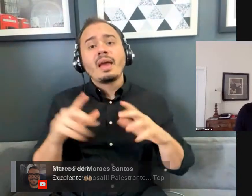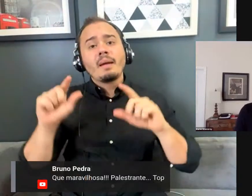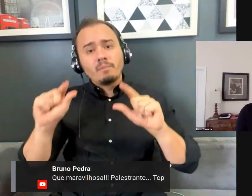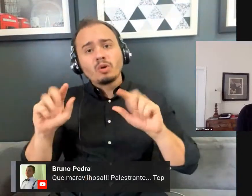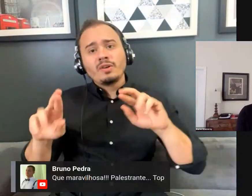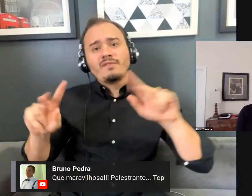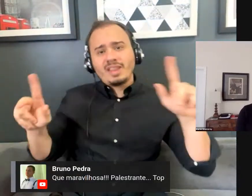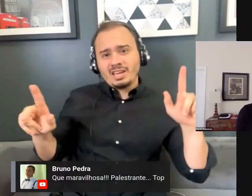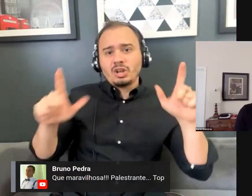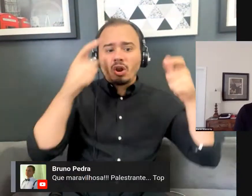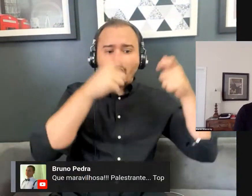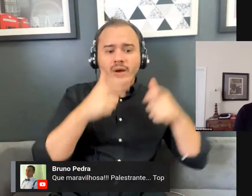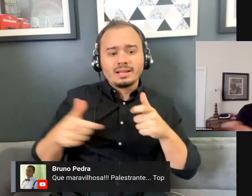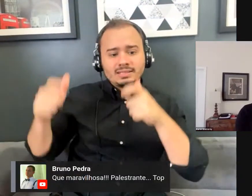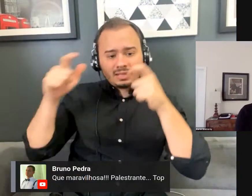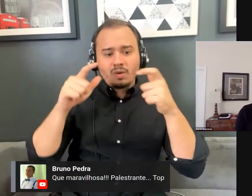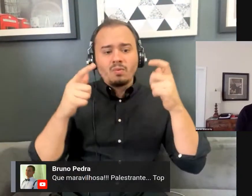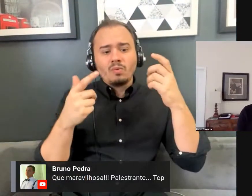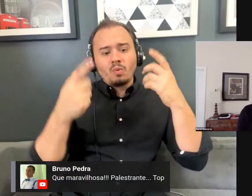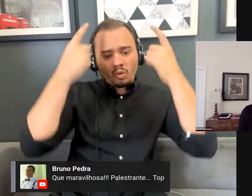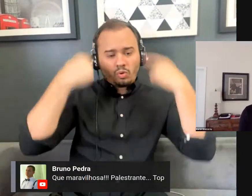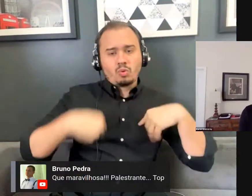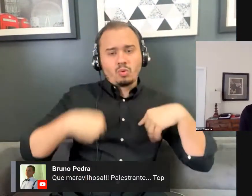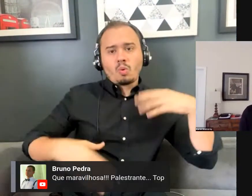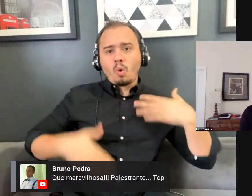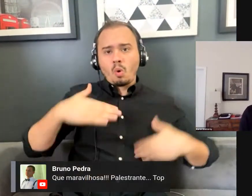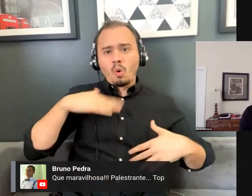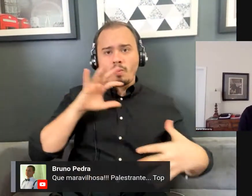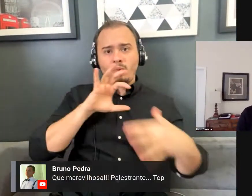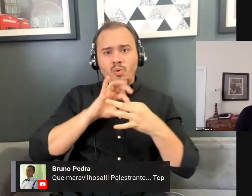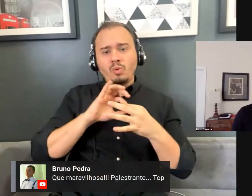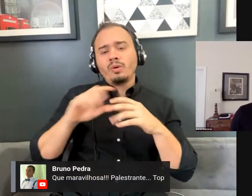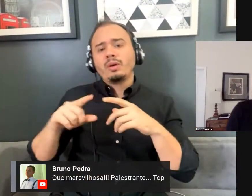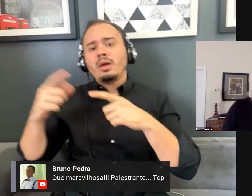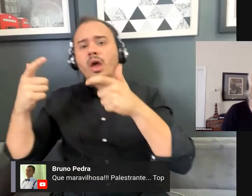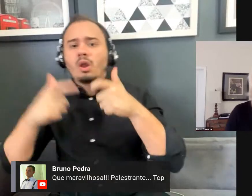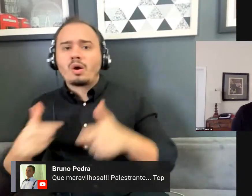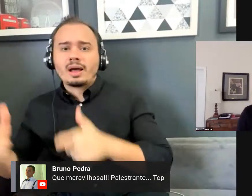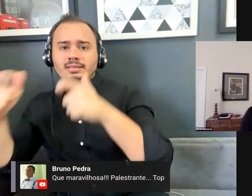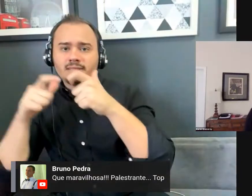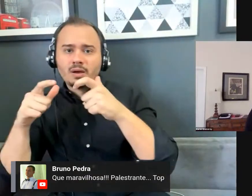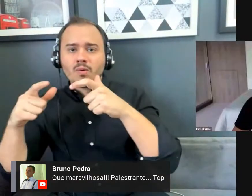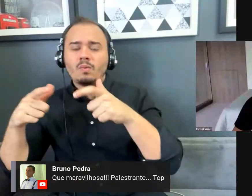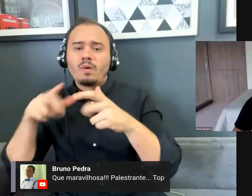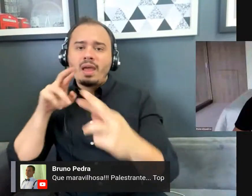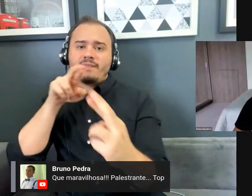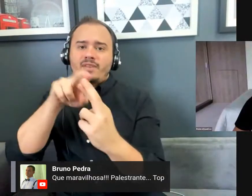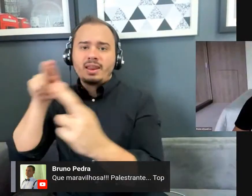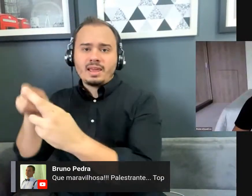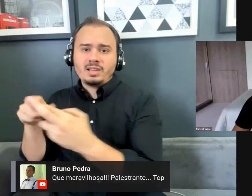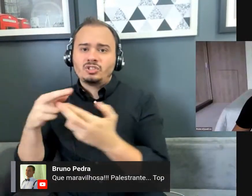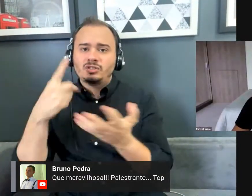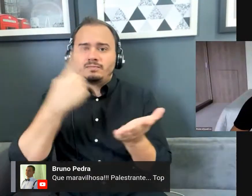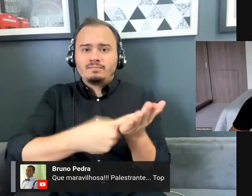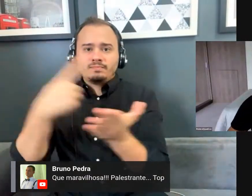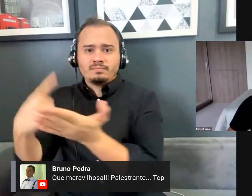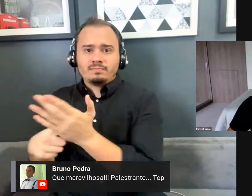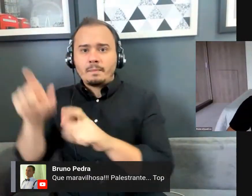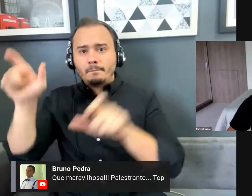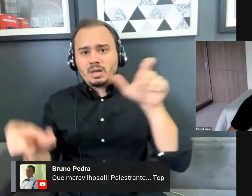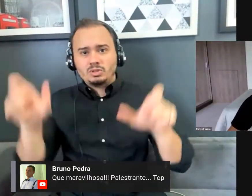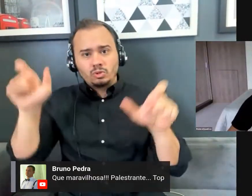when you're have discourse with pronominal loci. Yeah, I agree. Thank